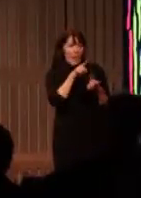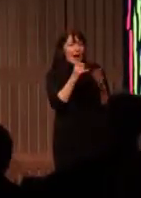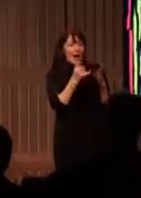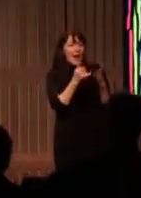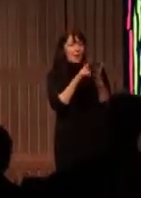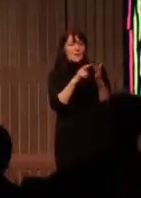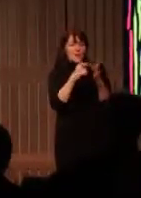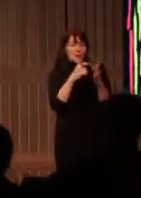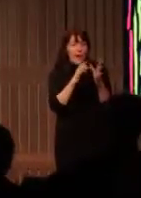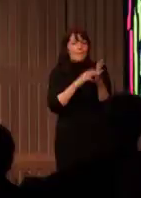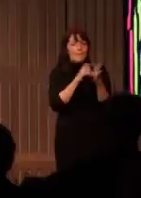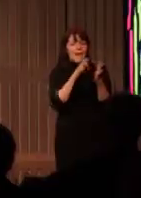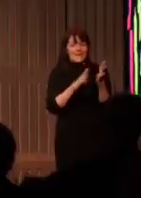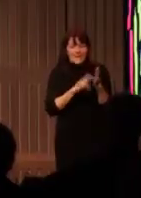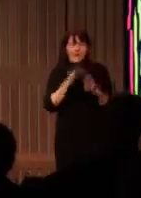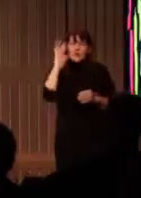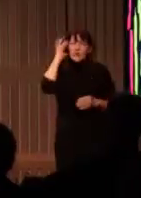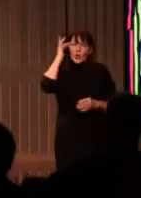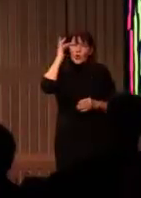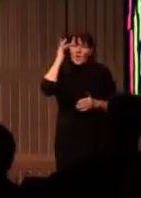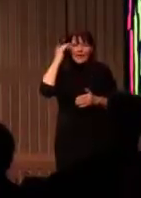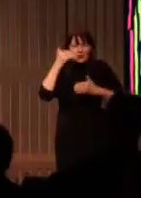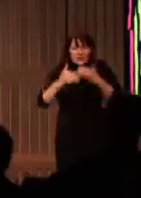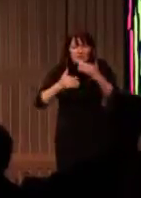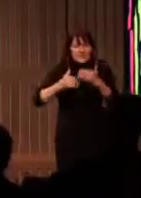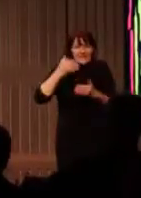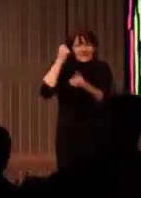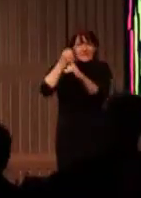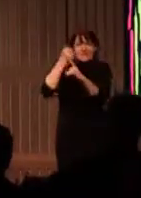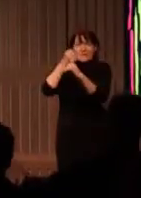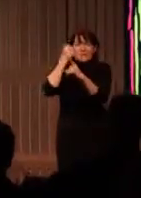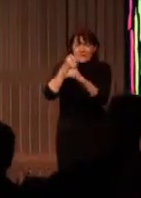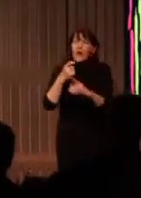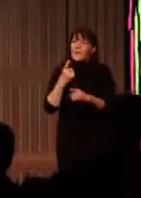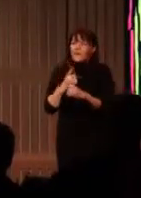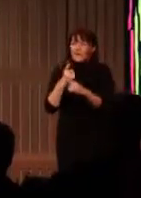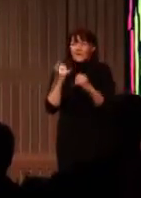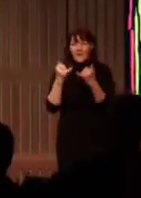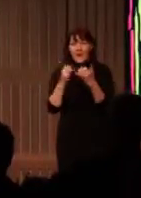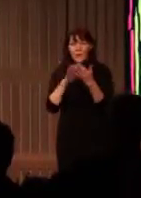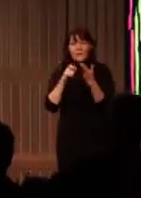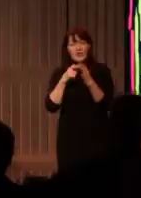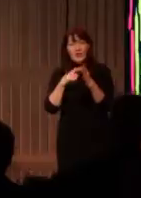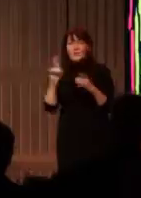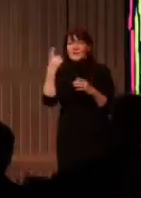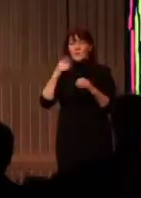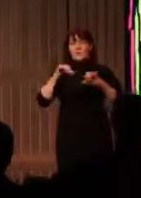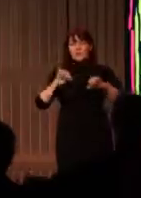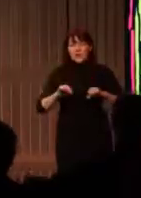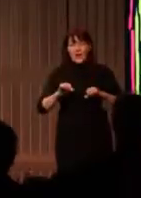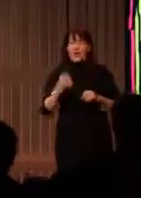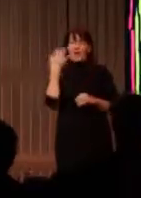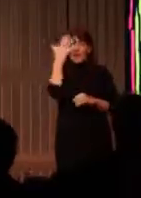and many others whose determination paved the way for all of us. I made mention of Uncle Chika because he was the first chair of the Aboriginal Arts